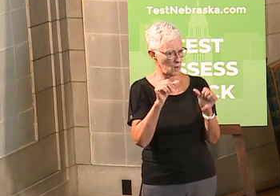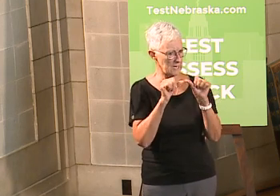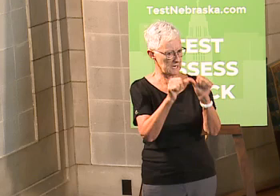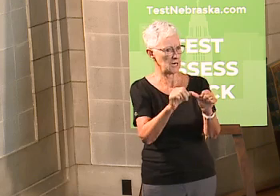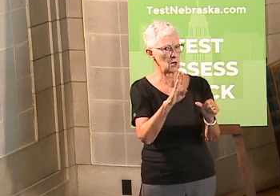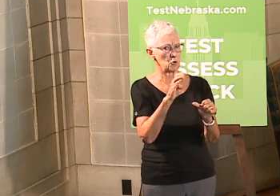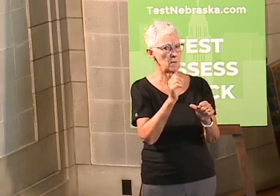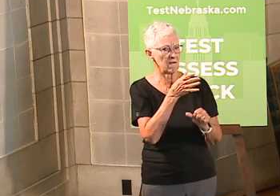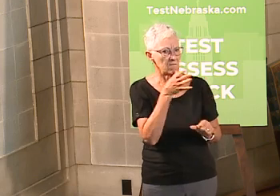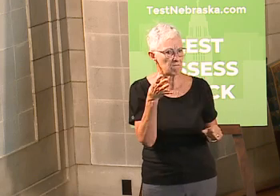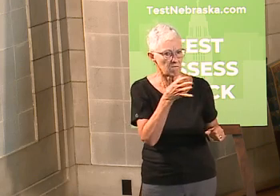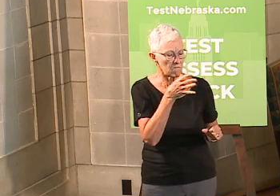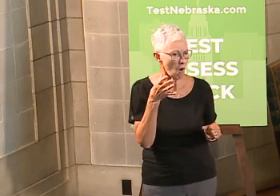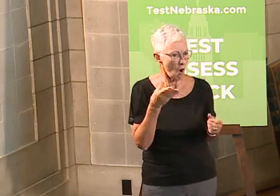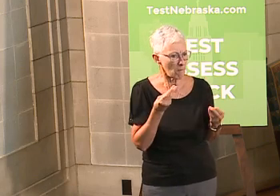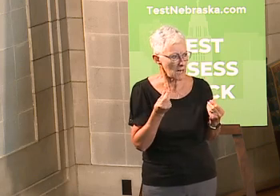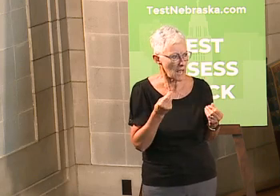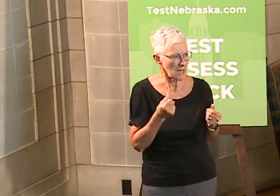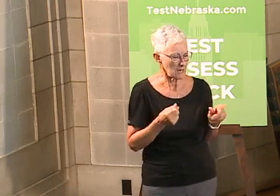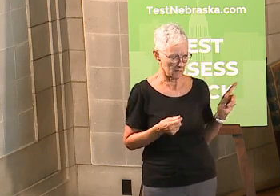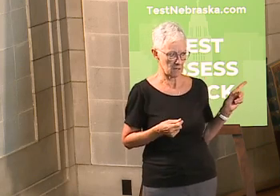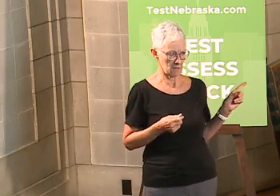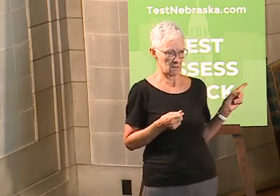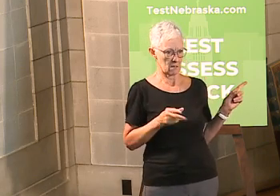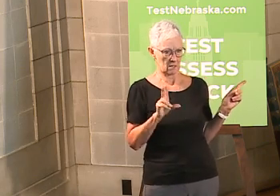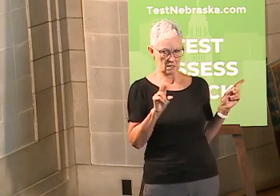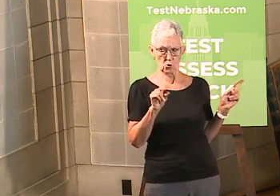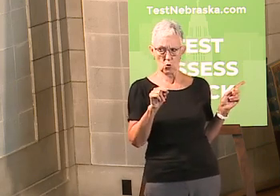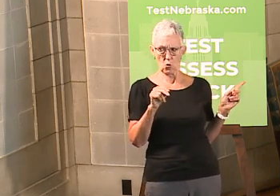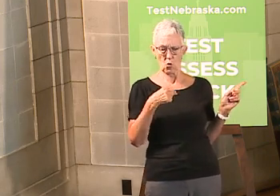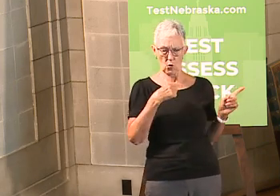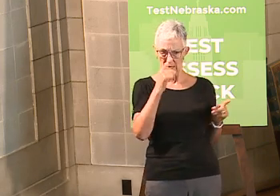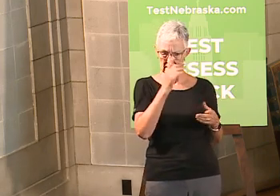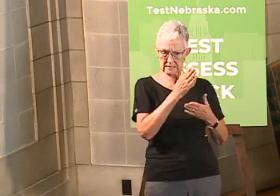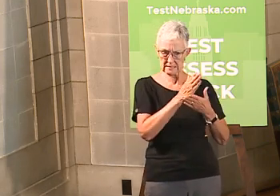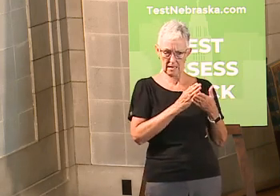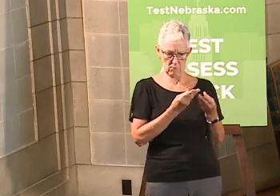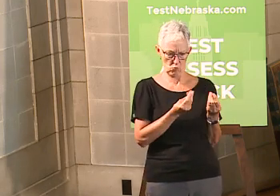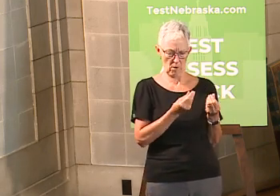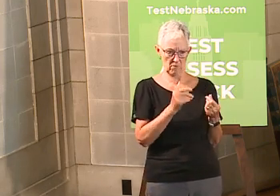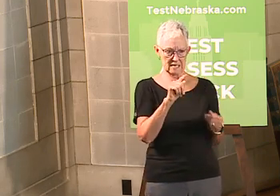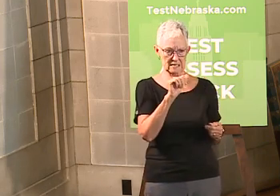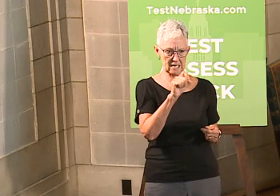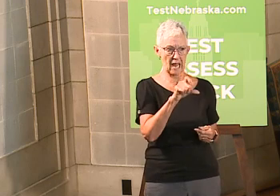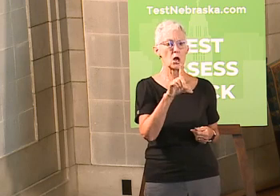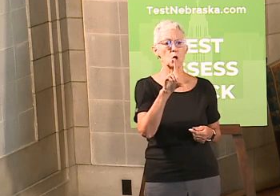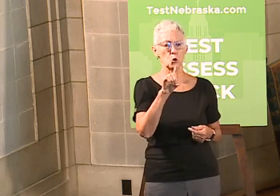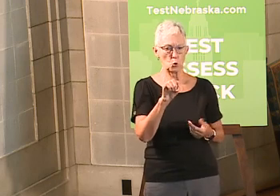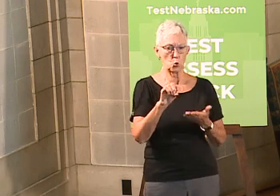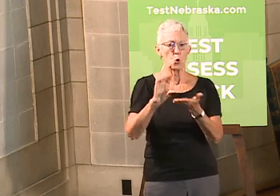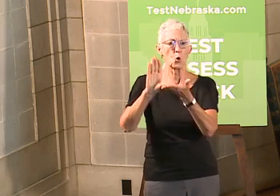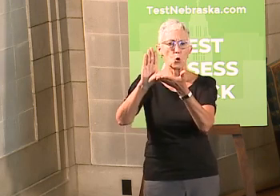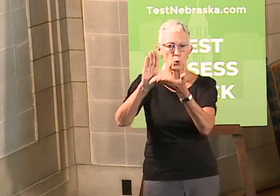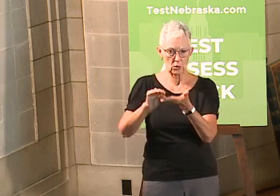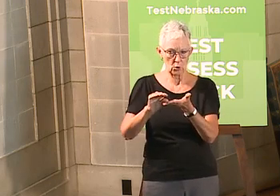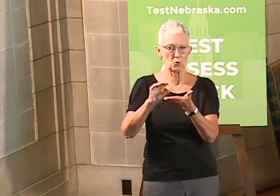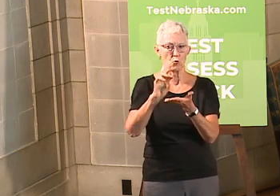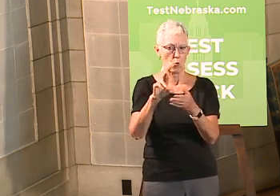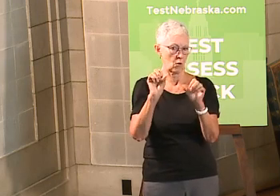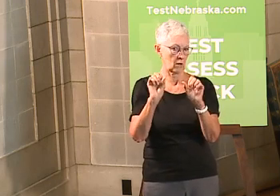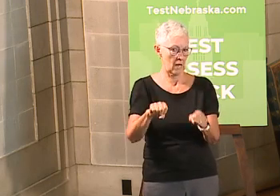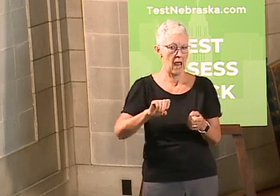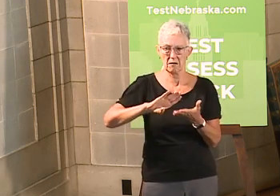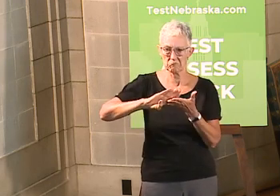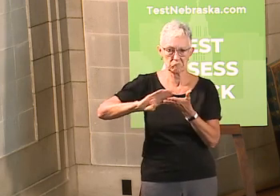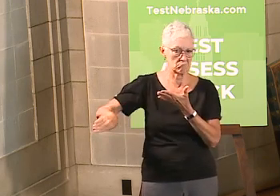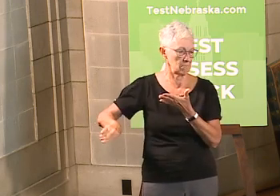timberland. Well, actually, Paul, I actually think some of those property taxes do get reduced or eliminated depending on what happens with that easement.